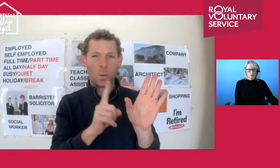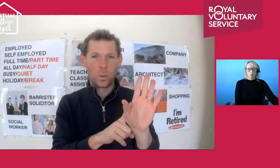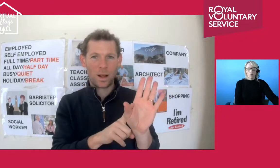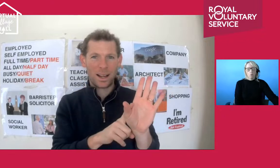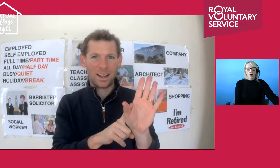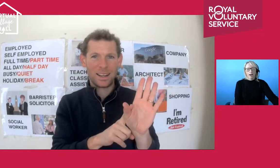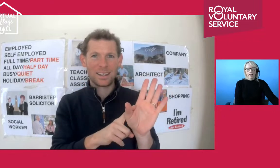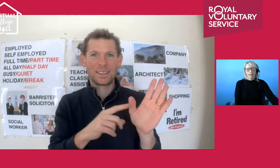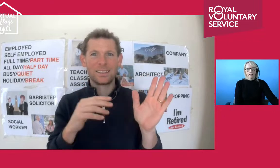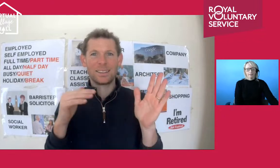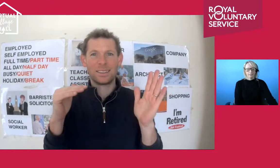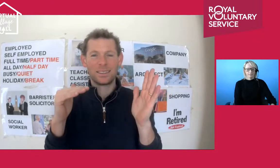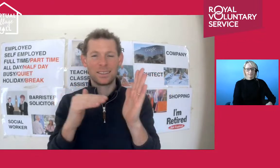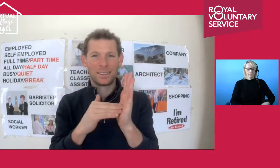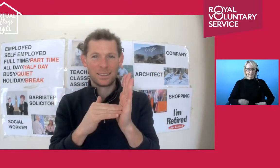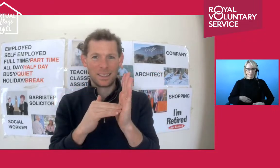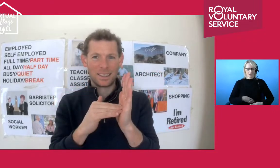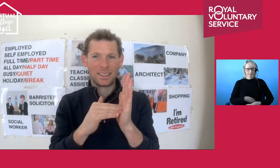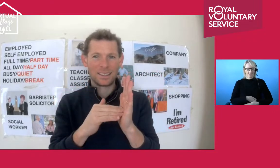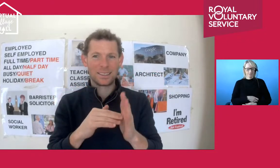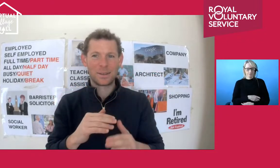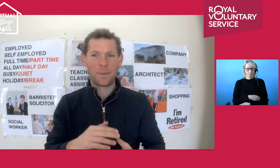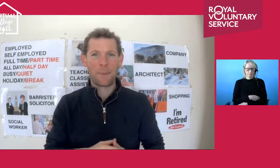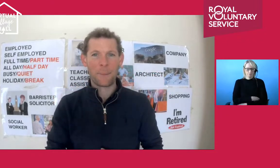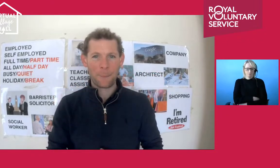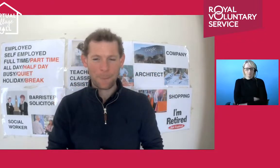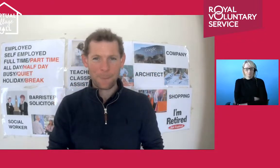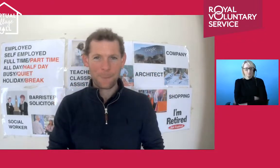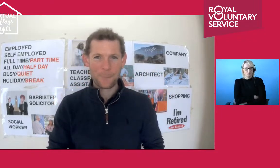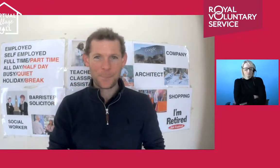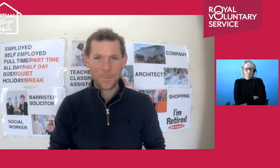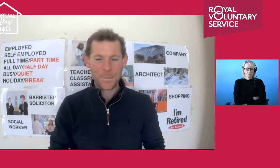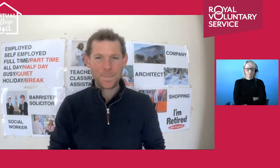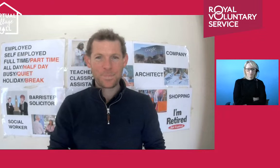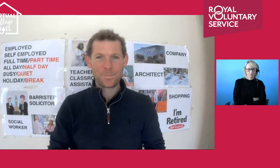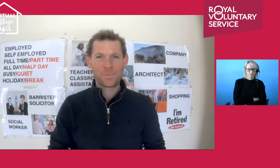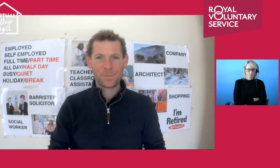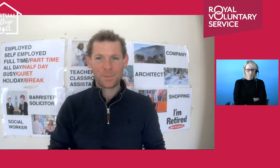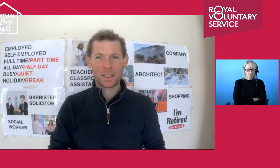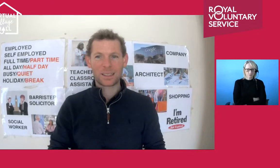X Y and Z.